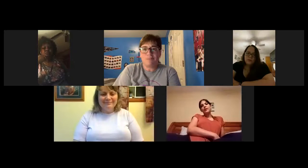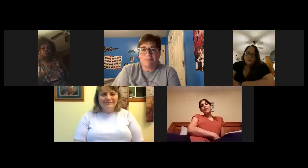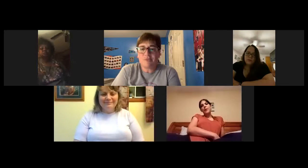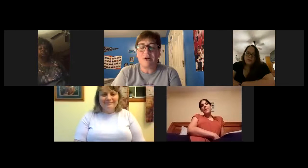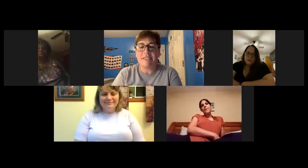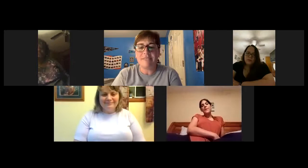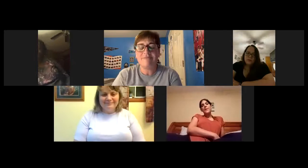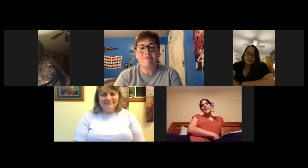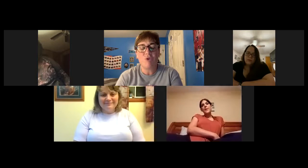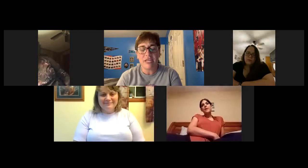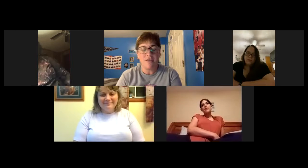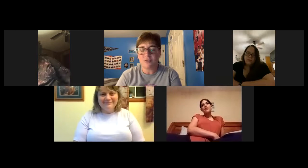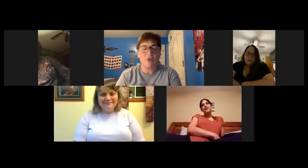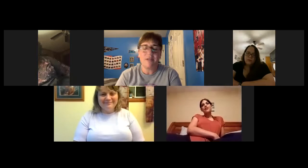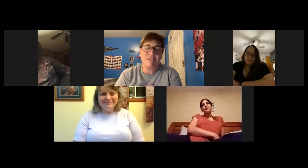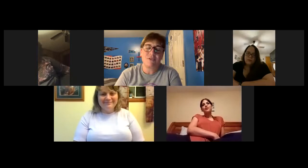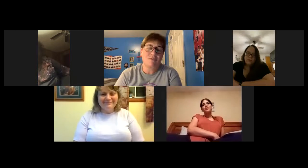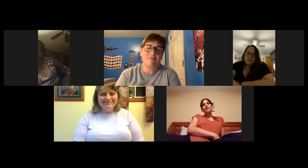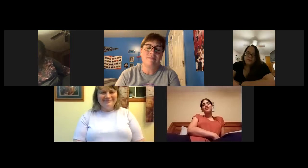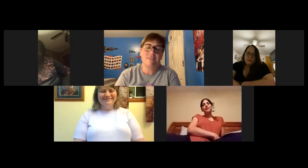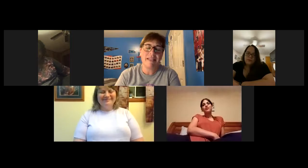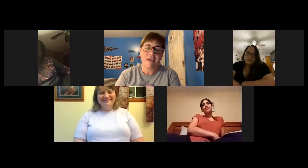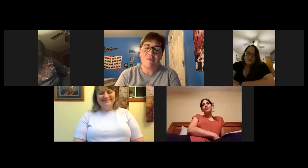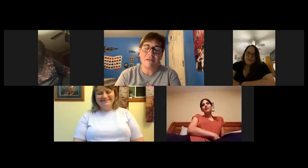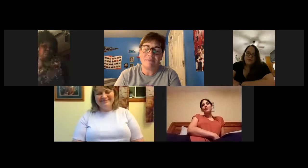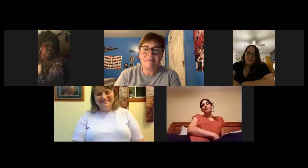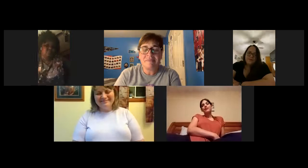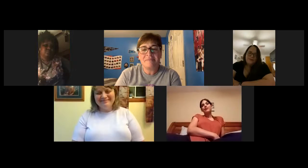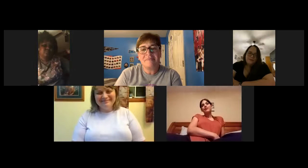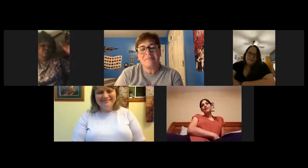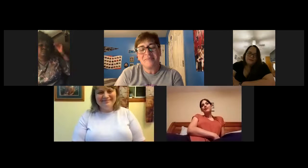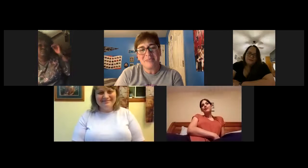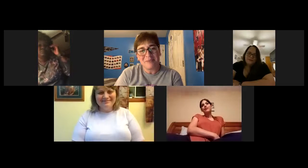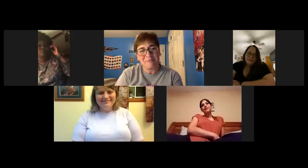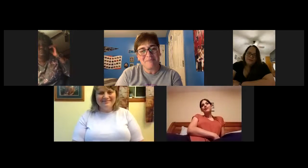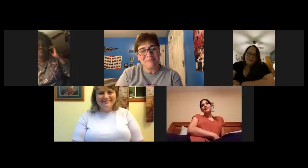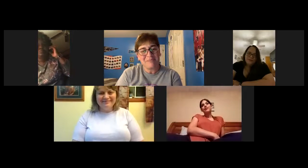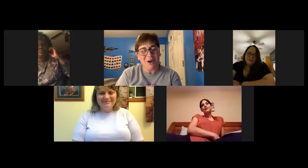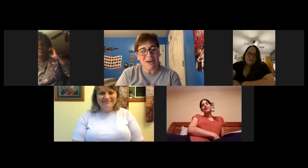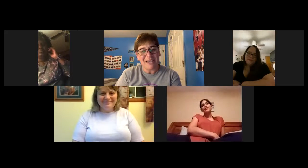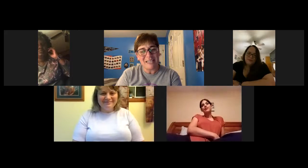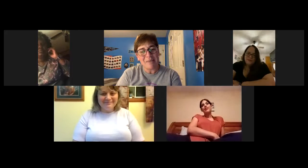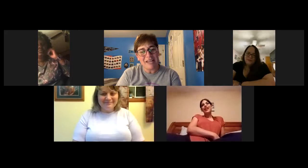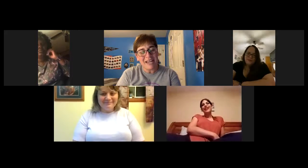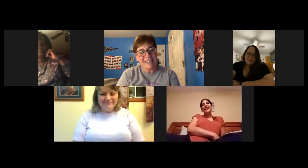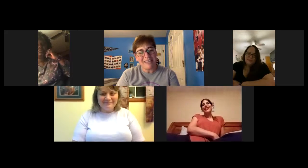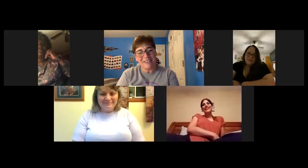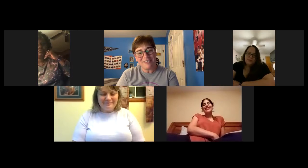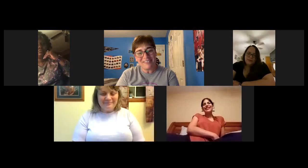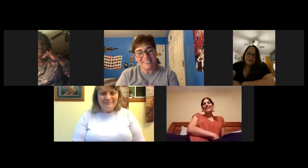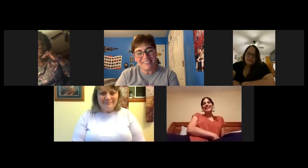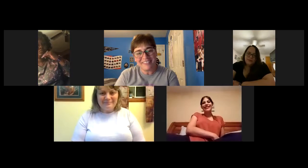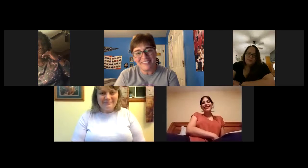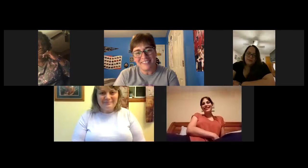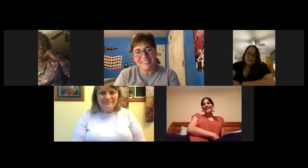is. Crazy. 48 years old and I'm still saying the alphabet. So, all right. Has anybody got anything